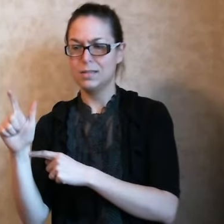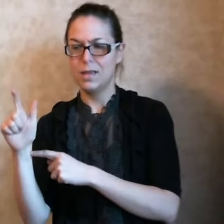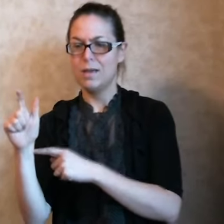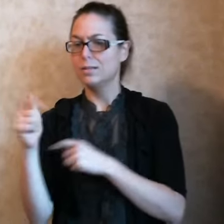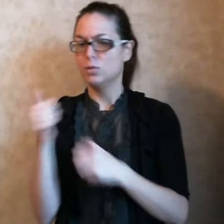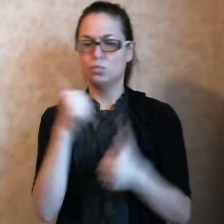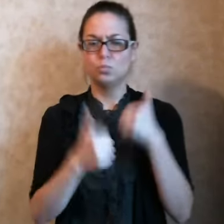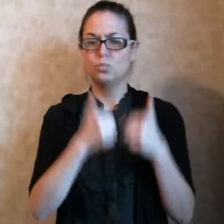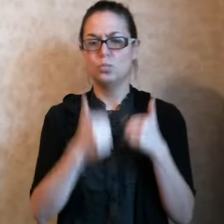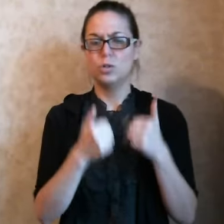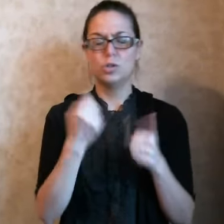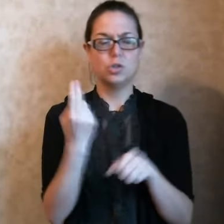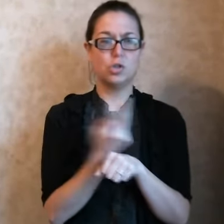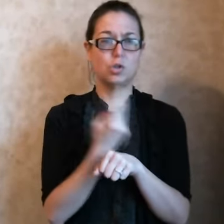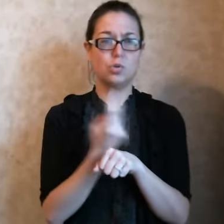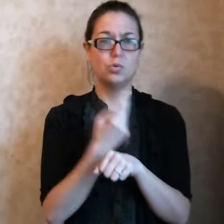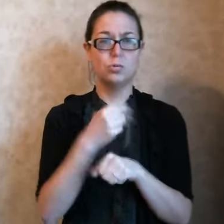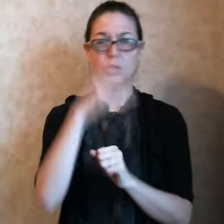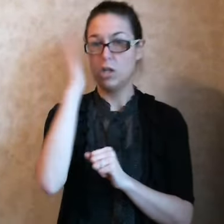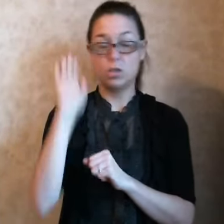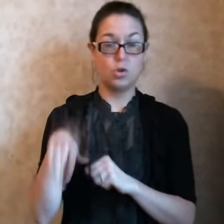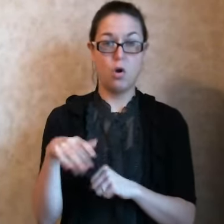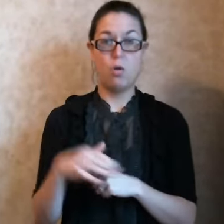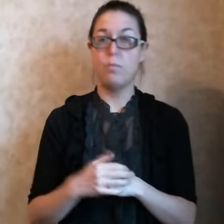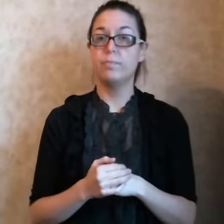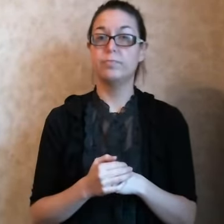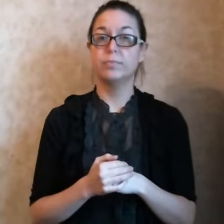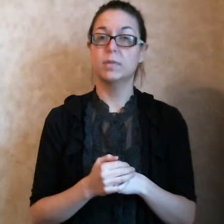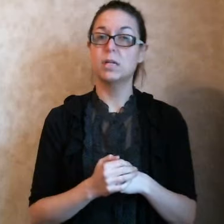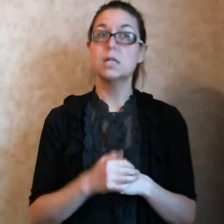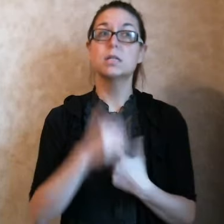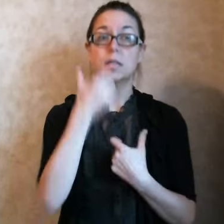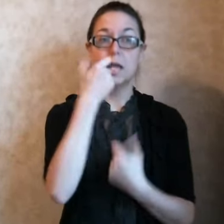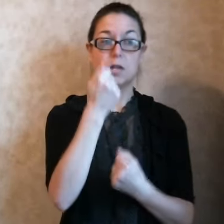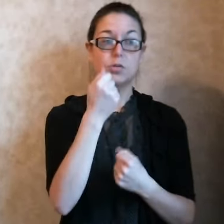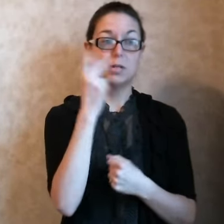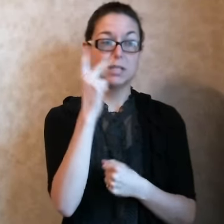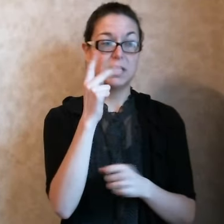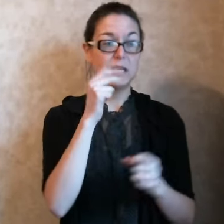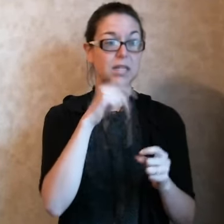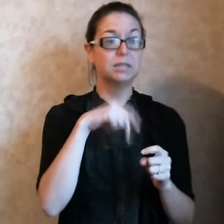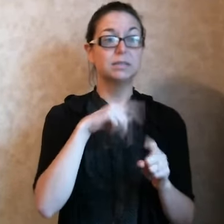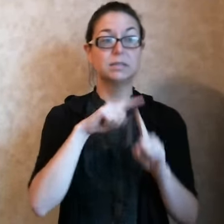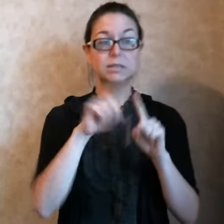different kinds of perspectives from both a parent and 2 native cuers.